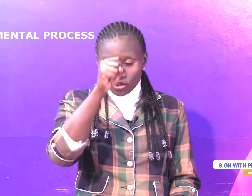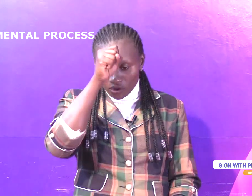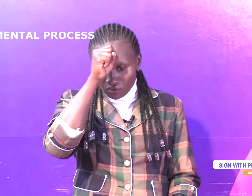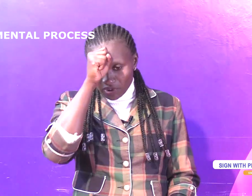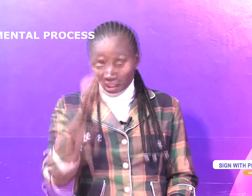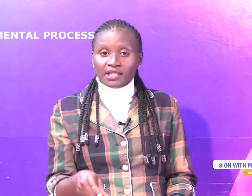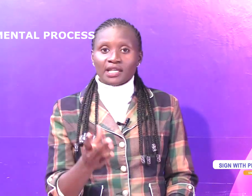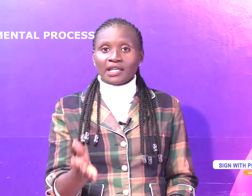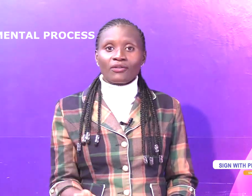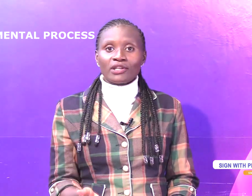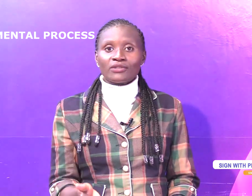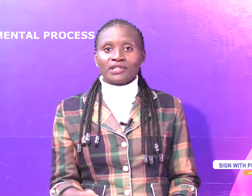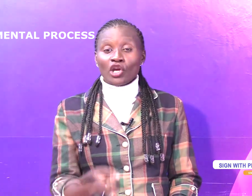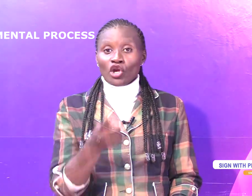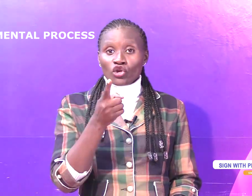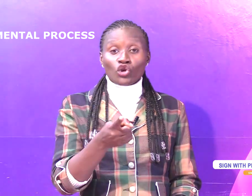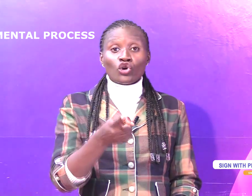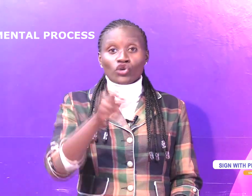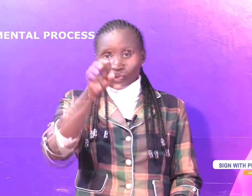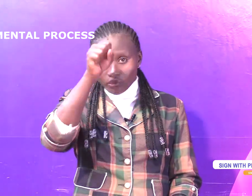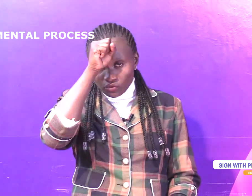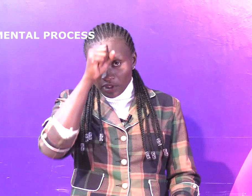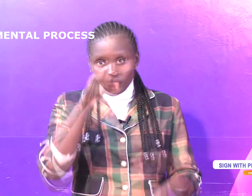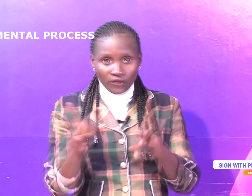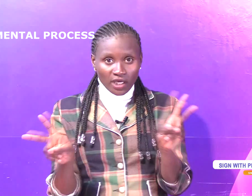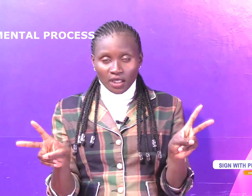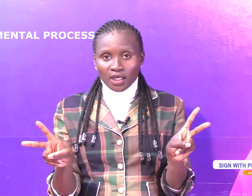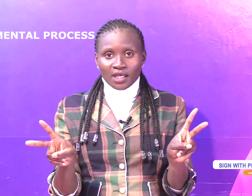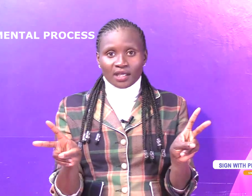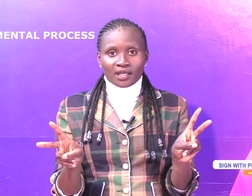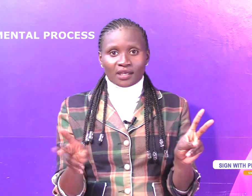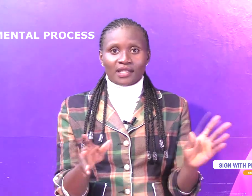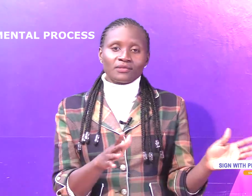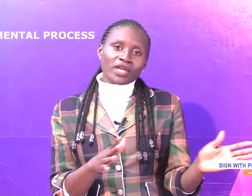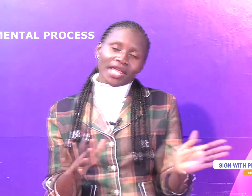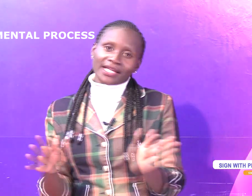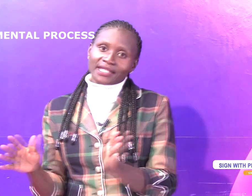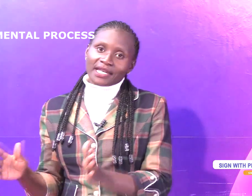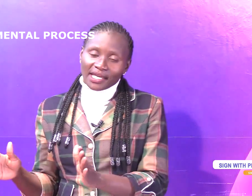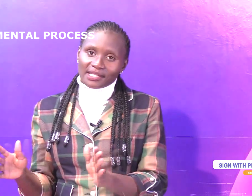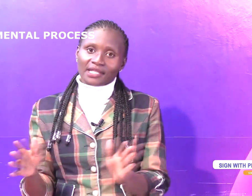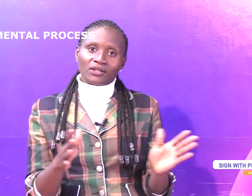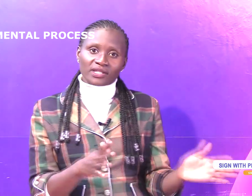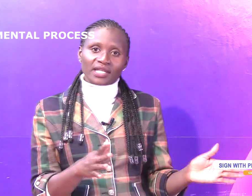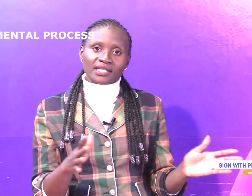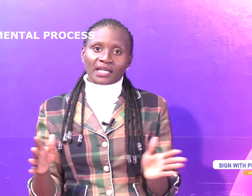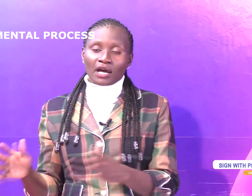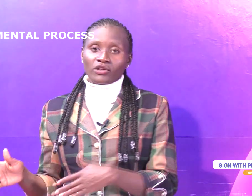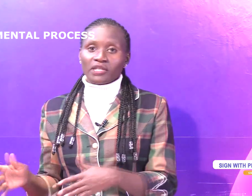stupid. In sign language, you will say, you stupid very. That is making a sentence in using sign language, but it is